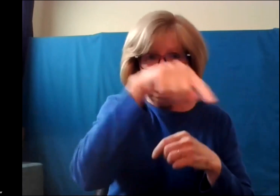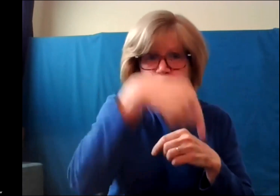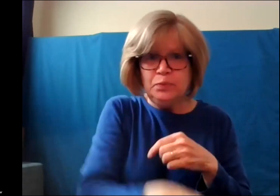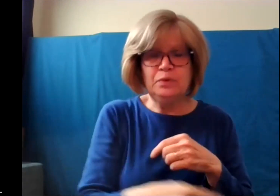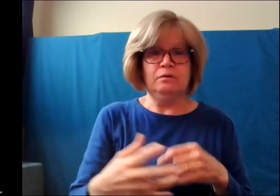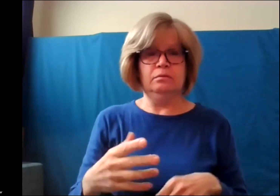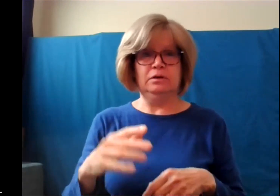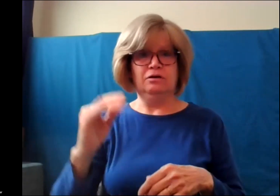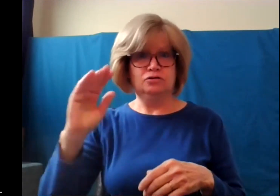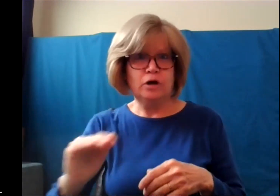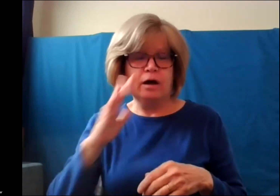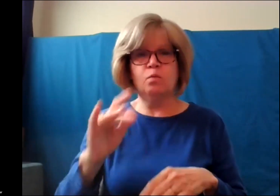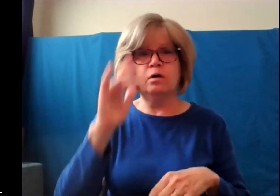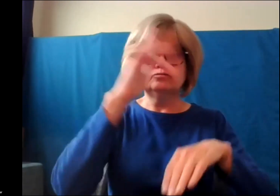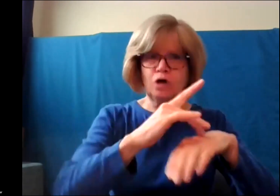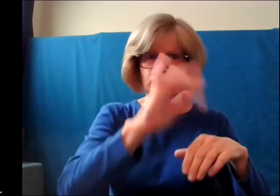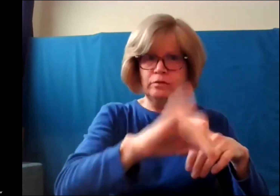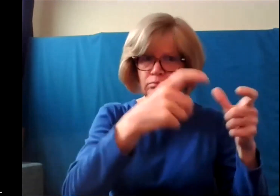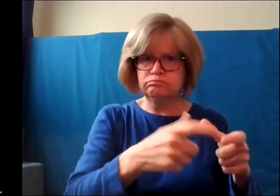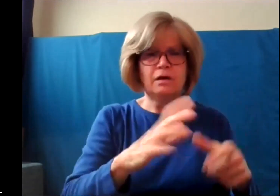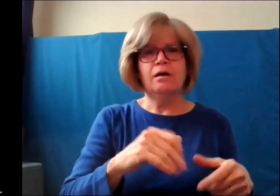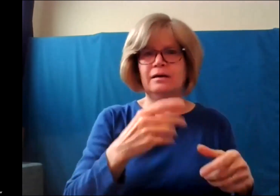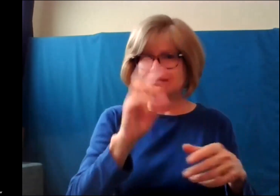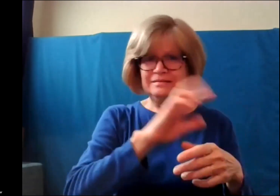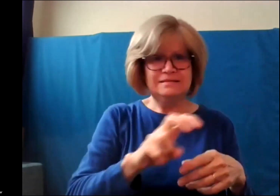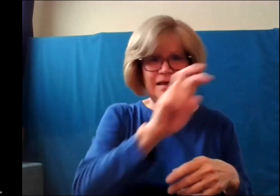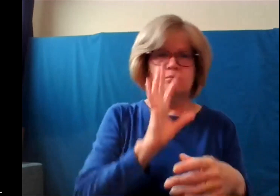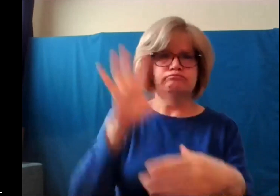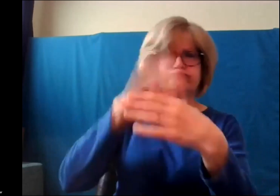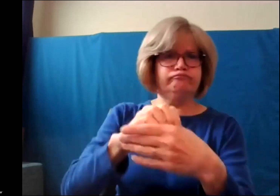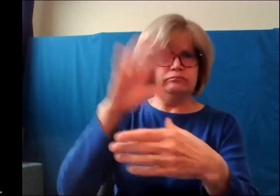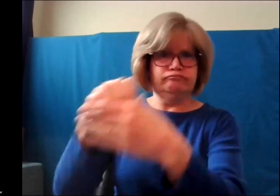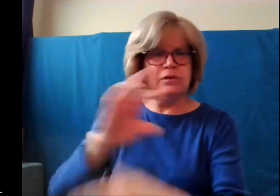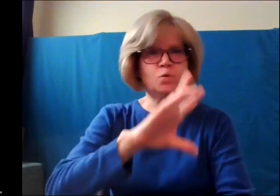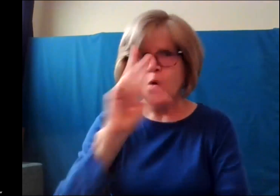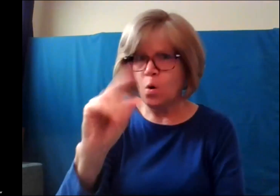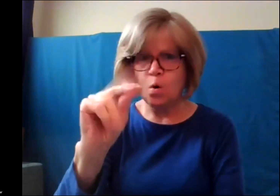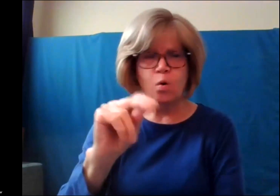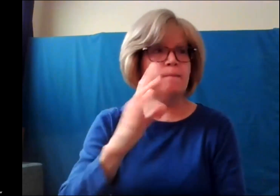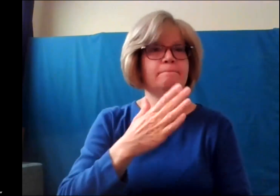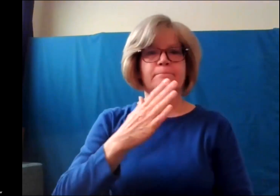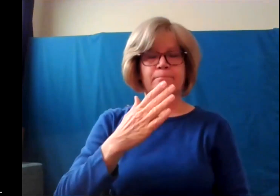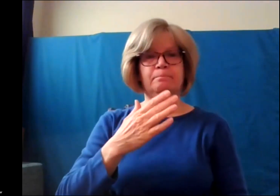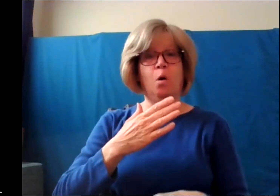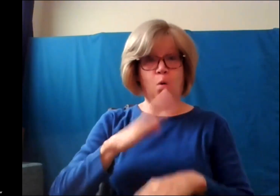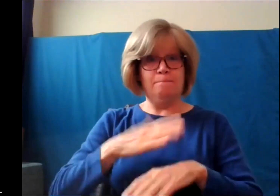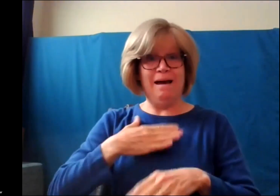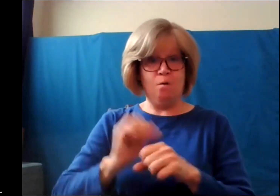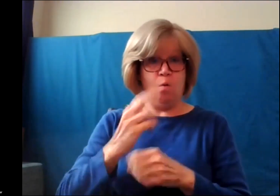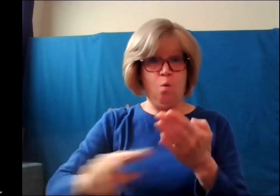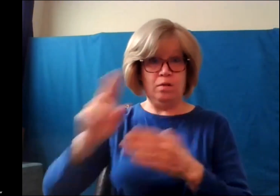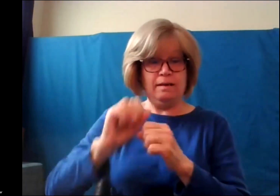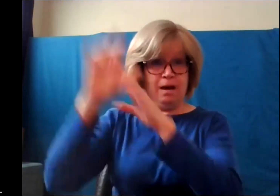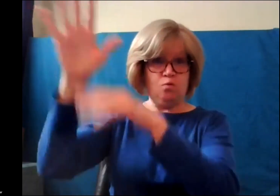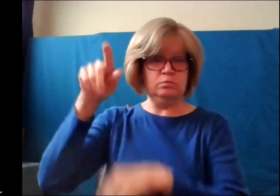den. They will not hurt or destroy on all my holy mountain. For the earth will be full of the knowledge of